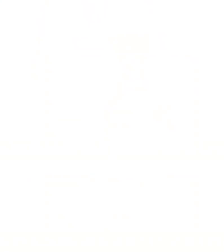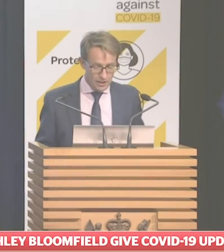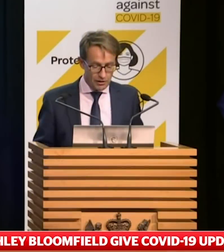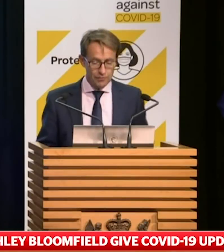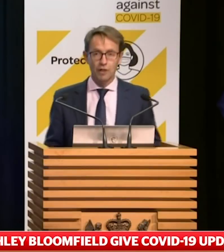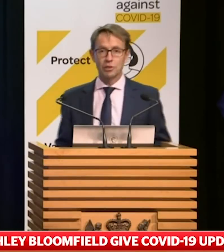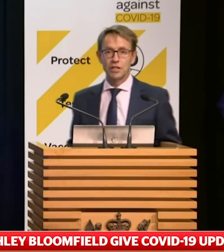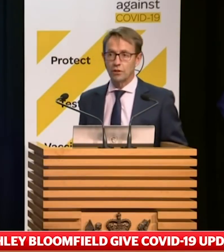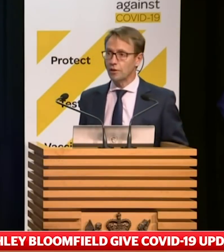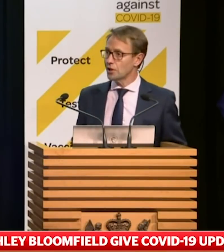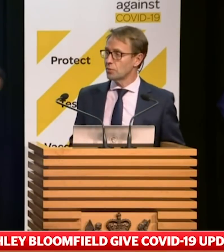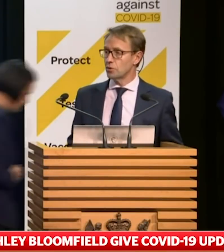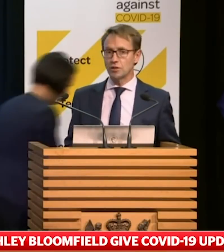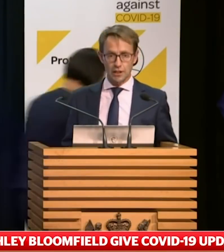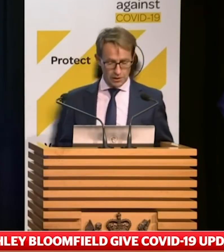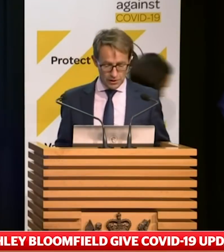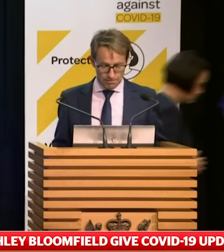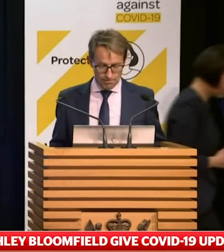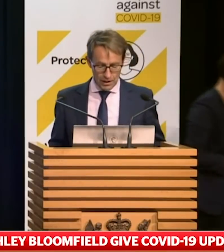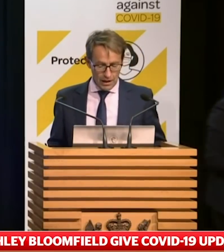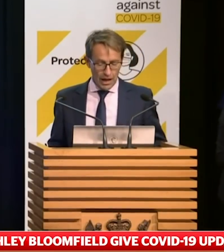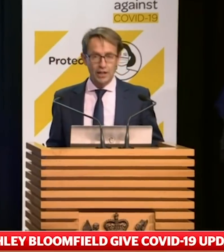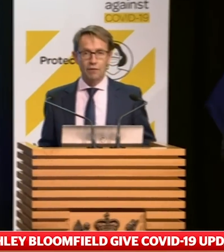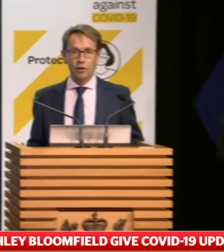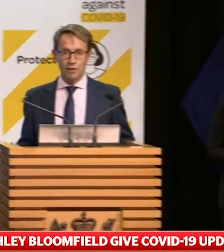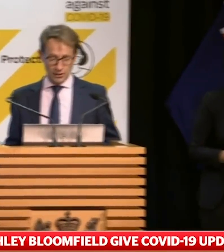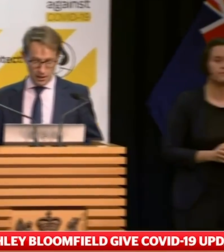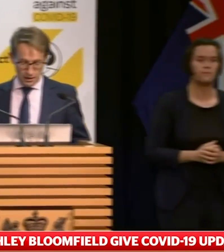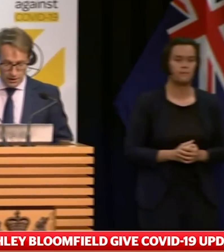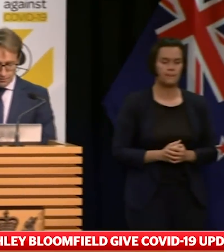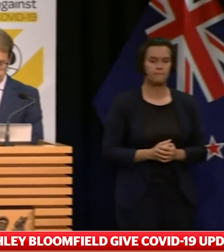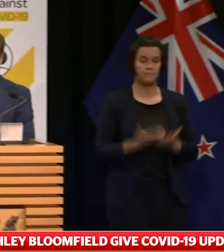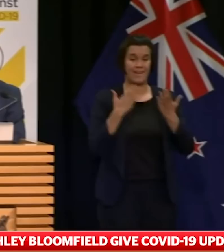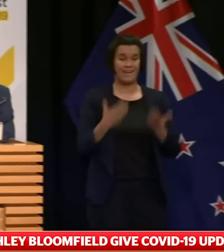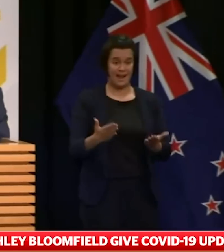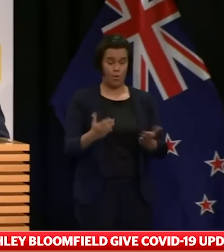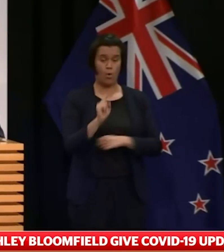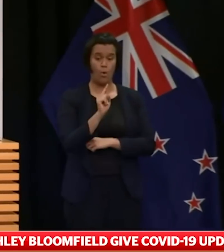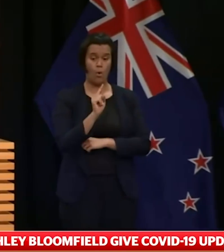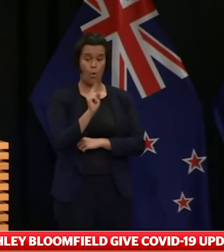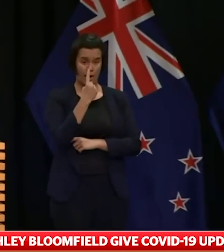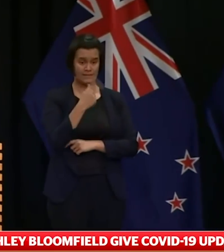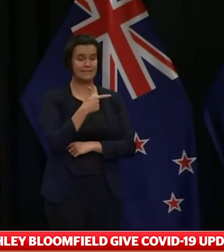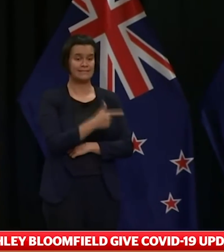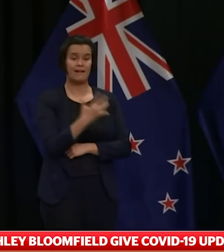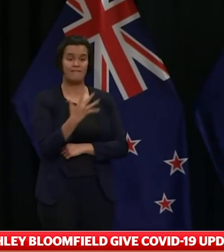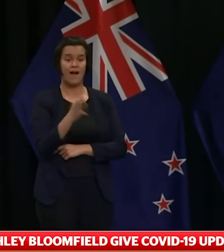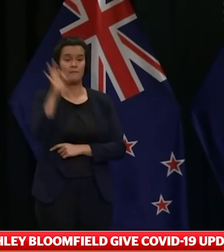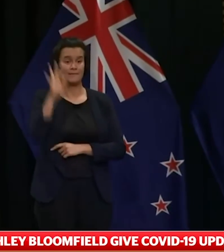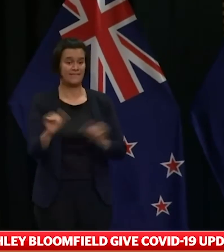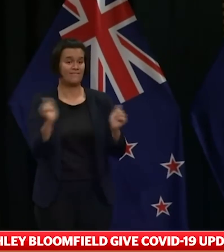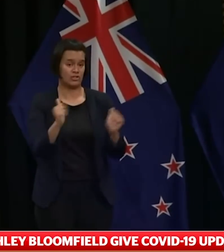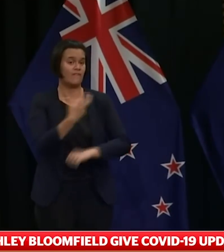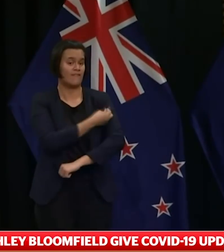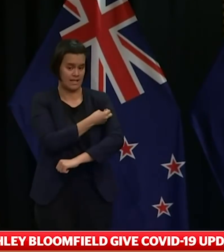moving. 75% of eligible New Zealanders are now fully vaccinated, and we expect 80% or